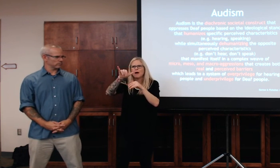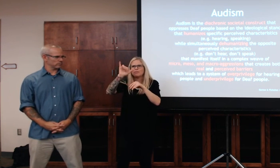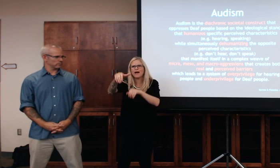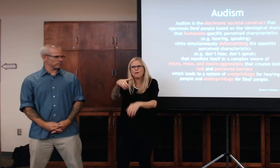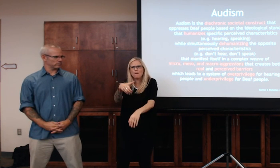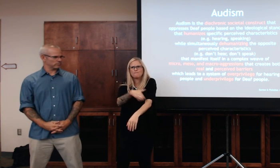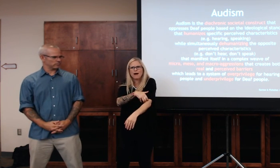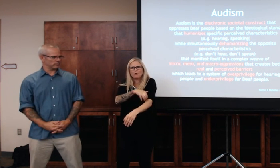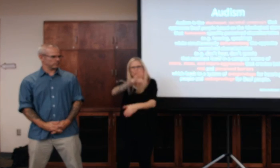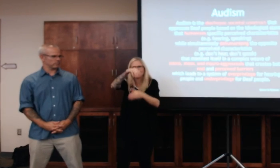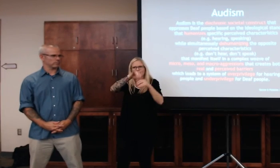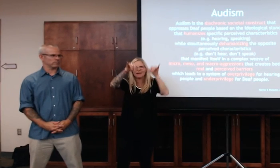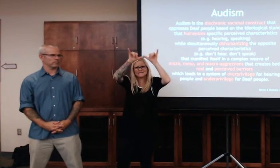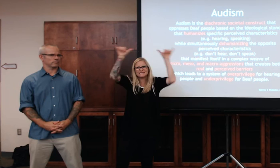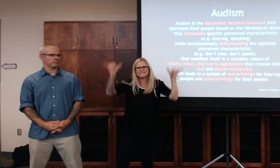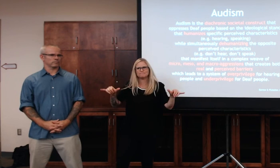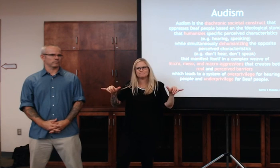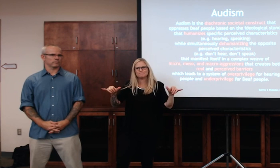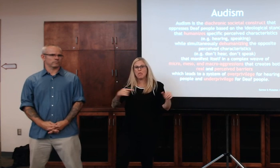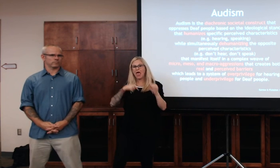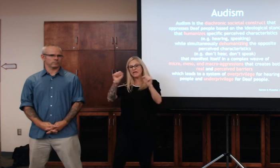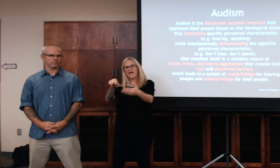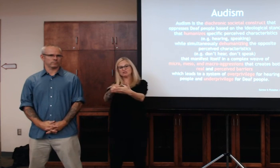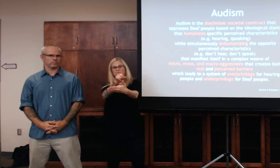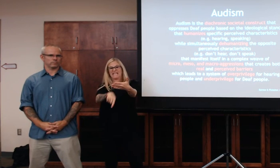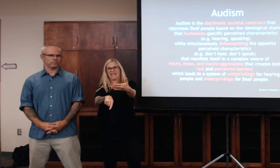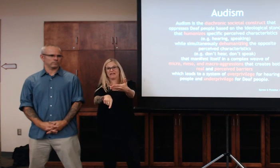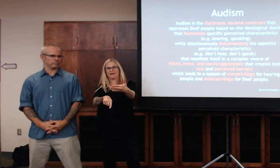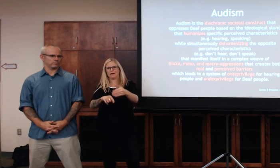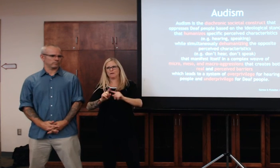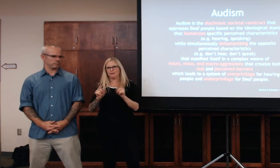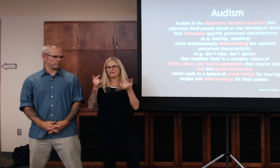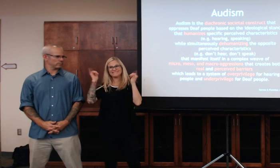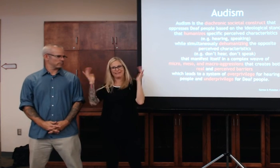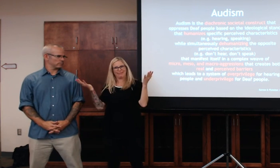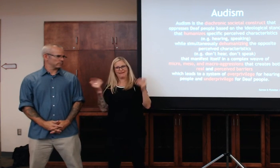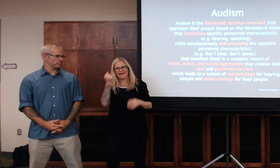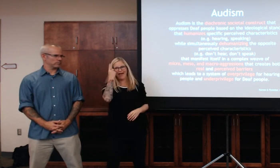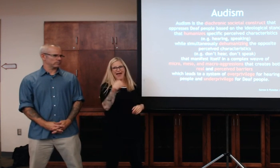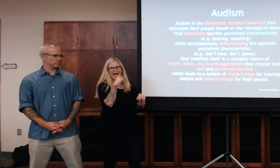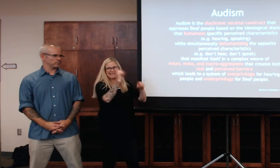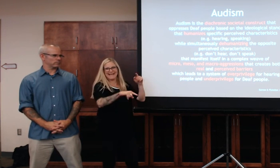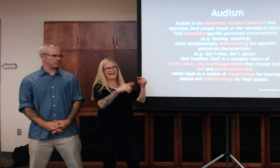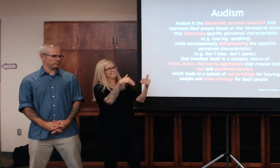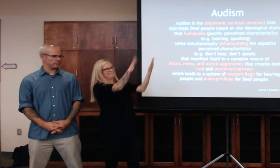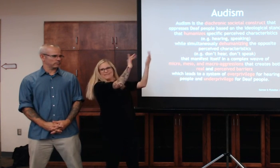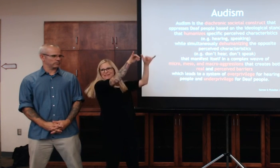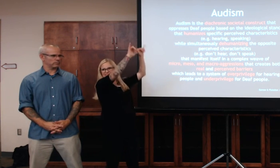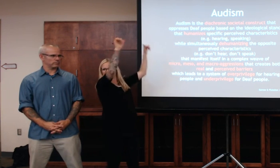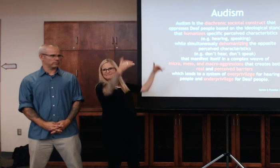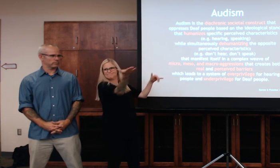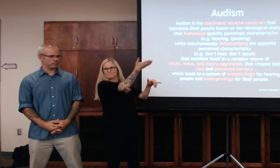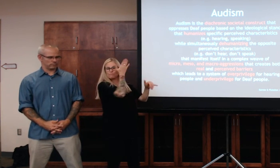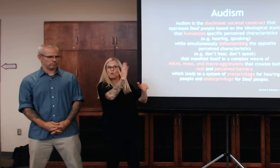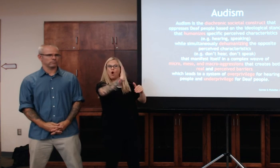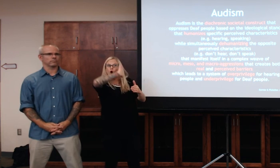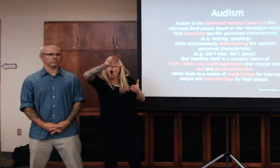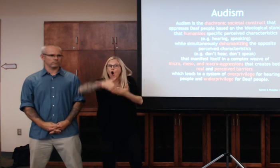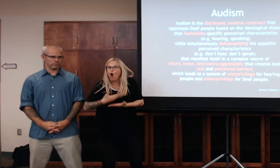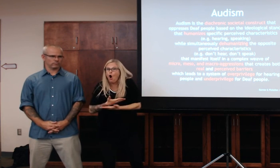it means by that power within the system. I can't discriminate, sure, but I can't address the system in the